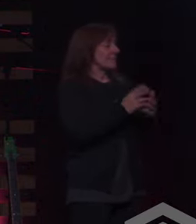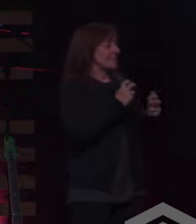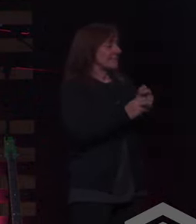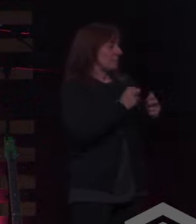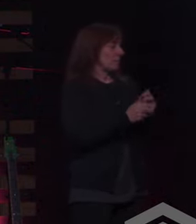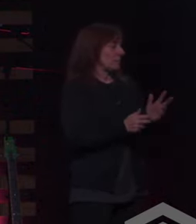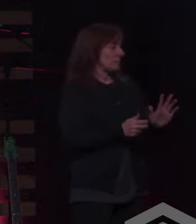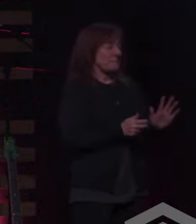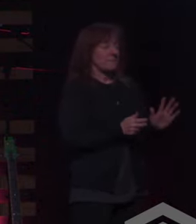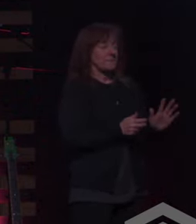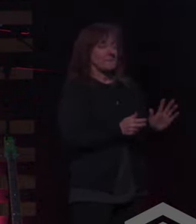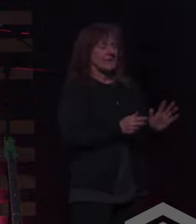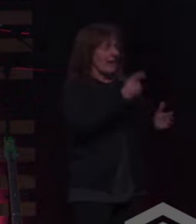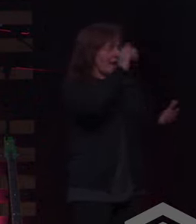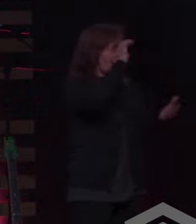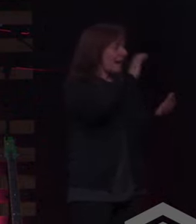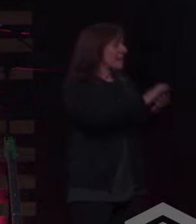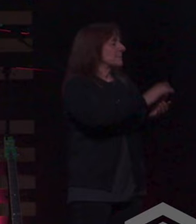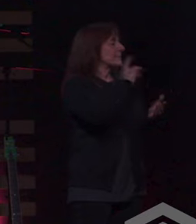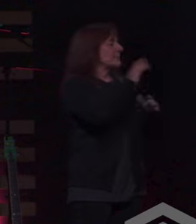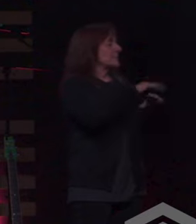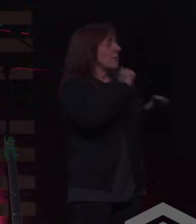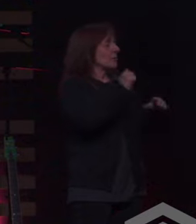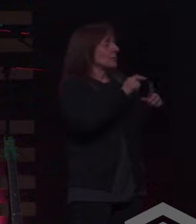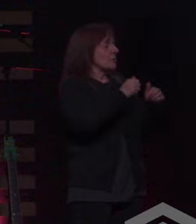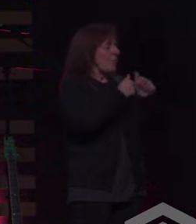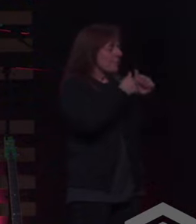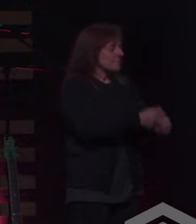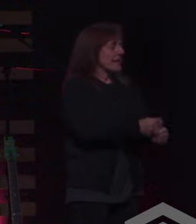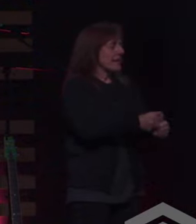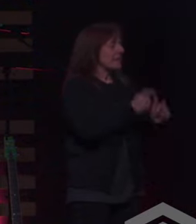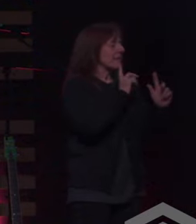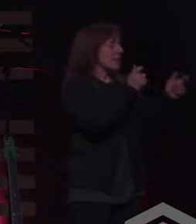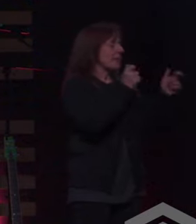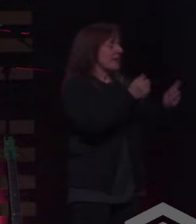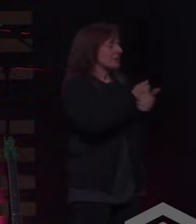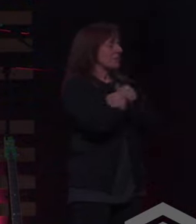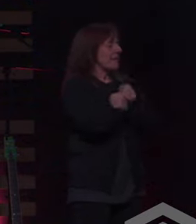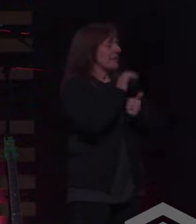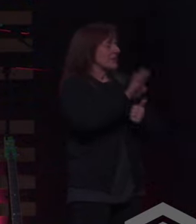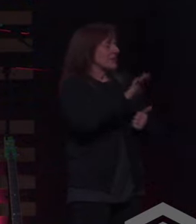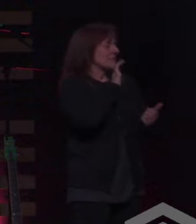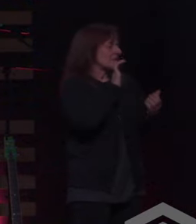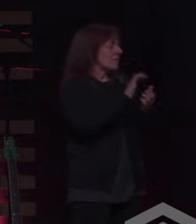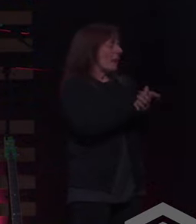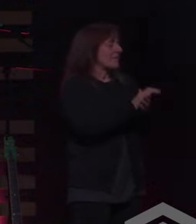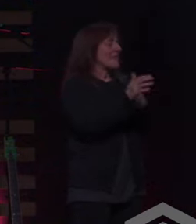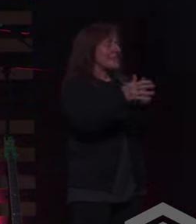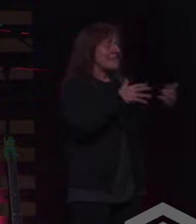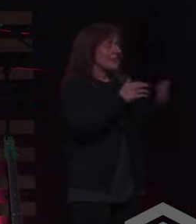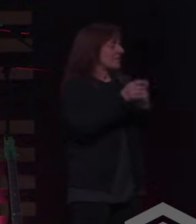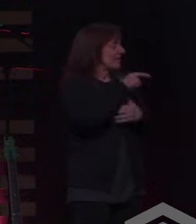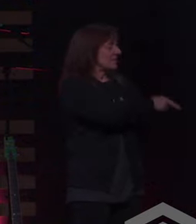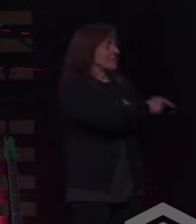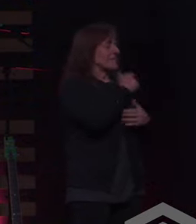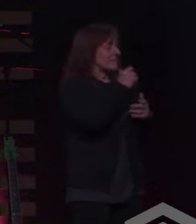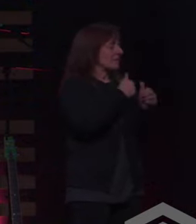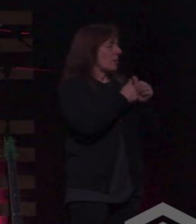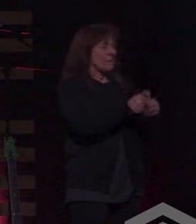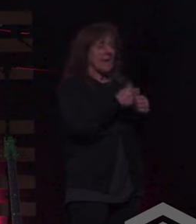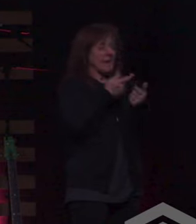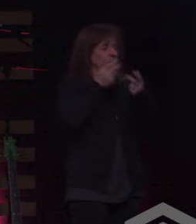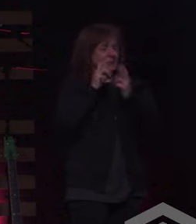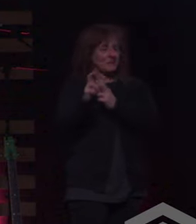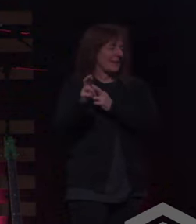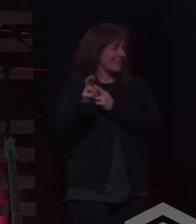difficult. A husband is called to obey the command to love his wife, even if she does not obey the command to